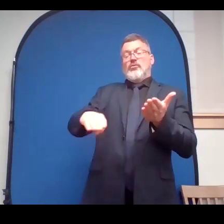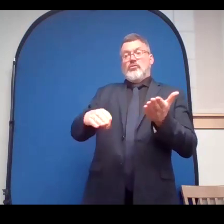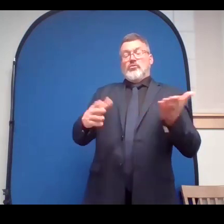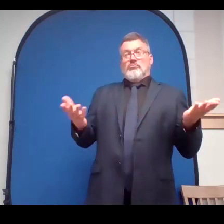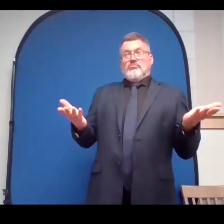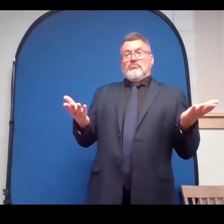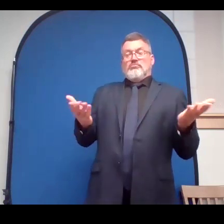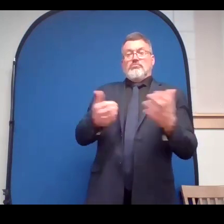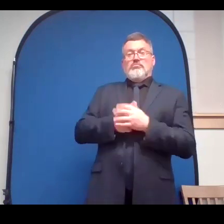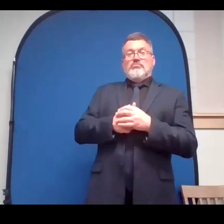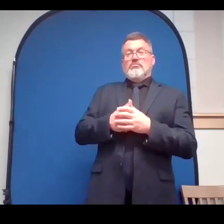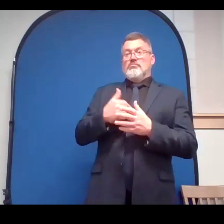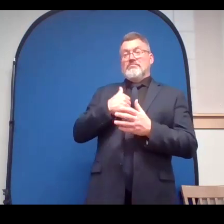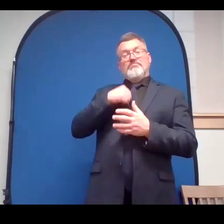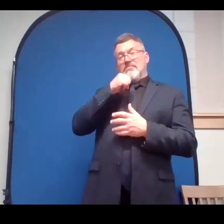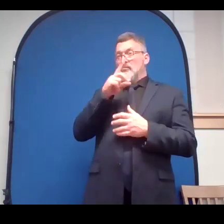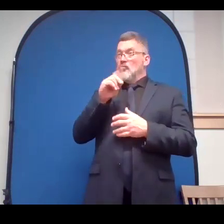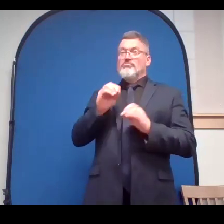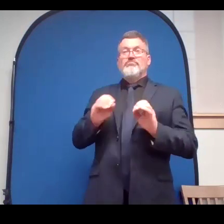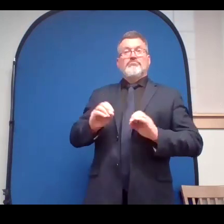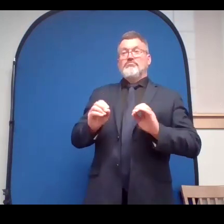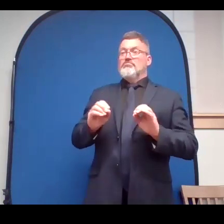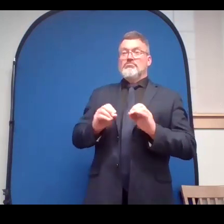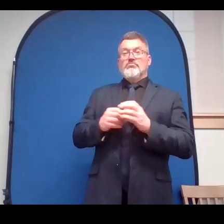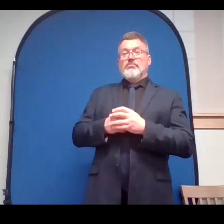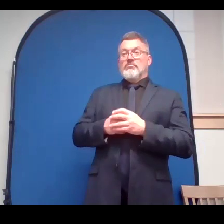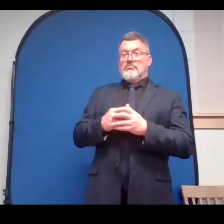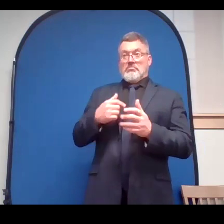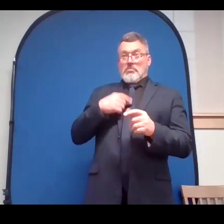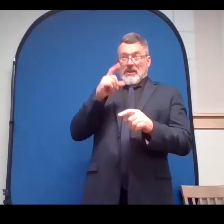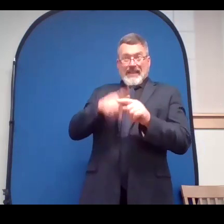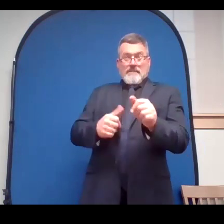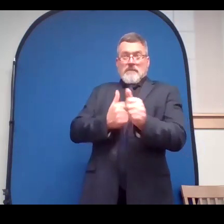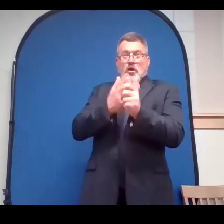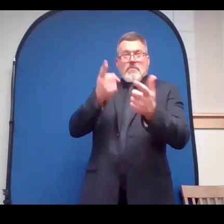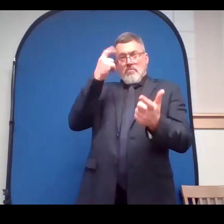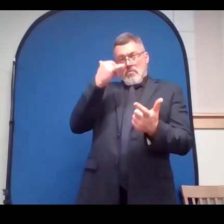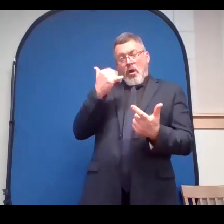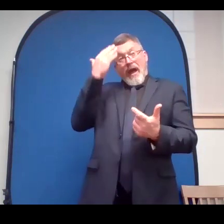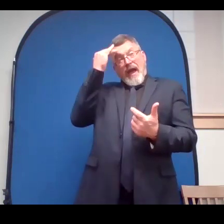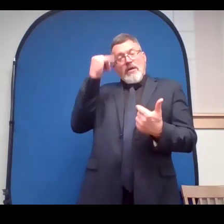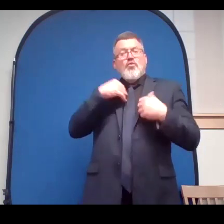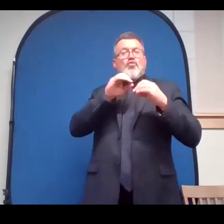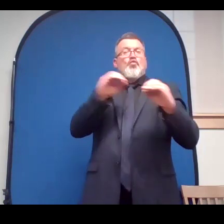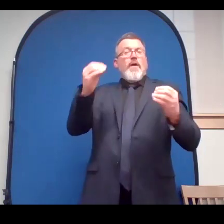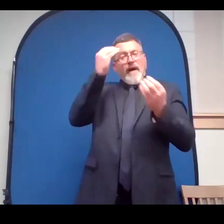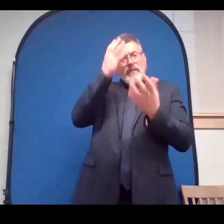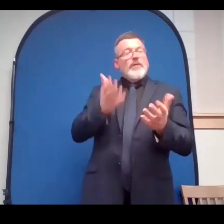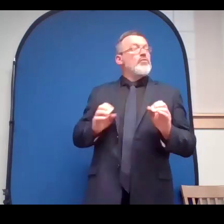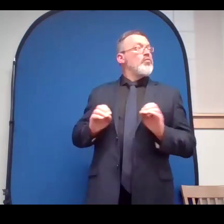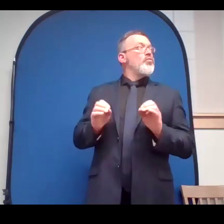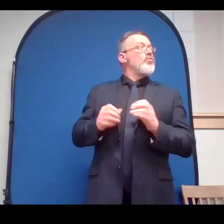I did not have any way to follow, to know what appointments he was supposed to have outside of a